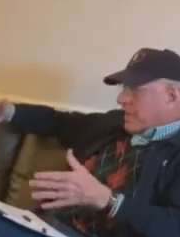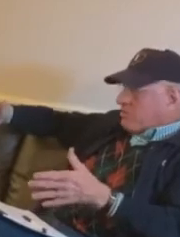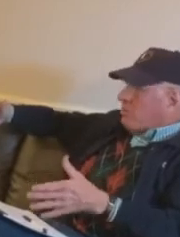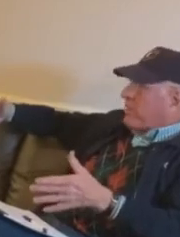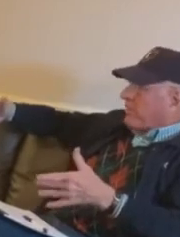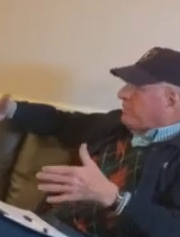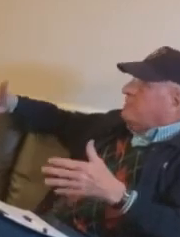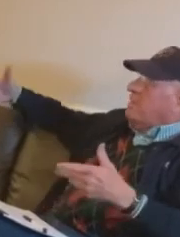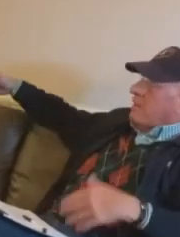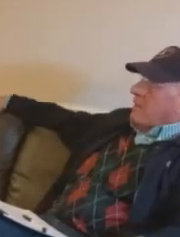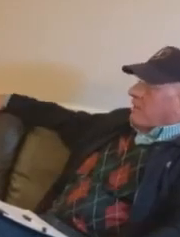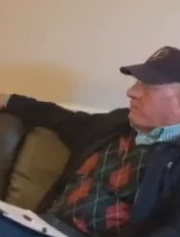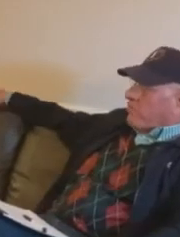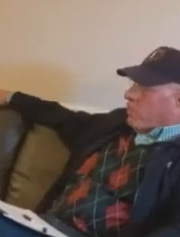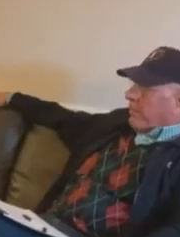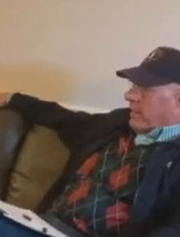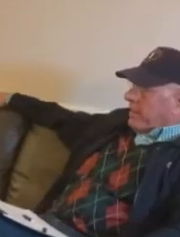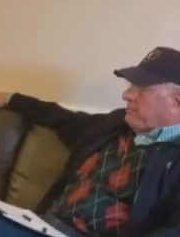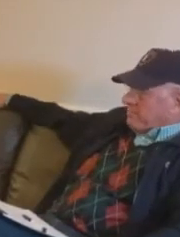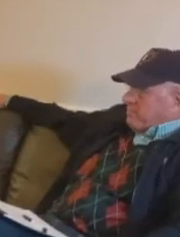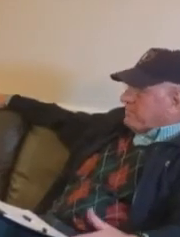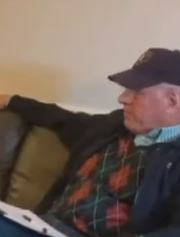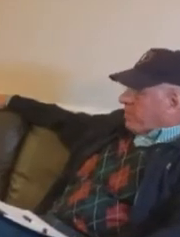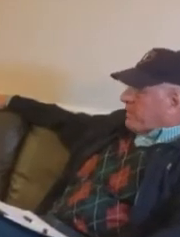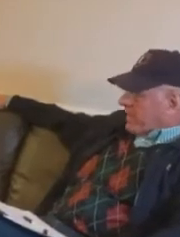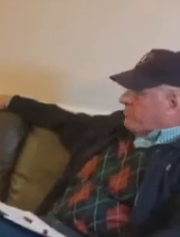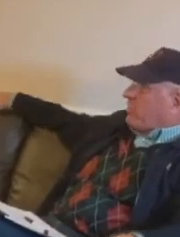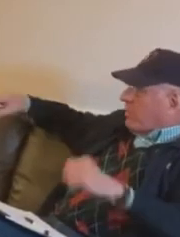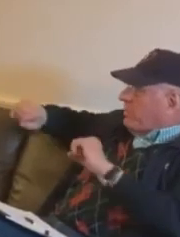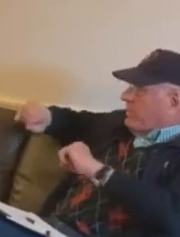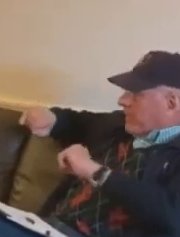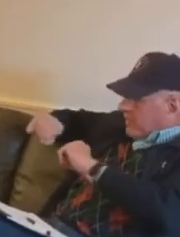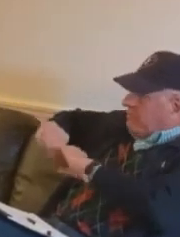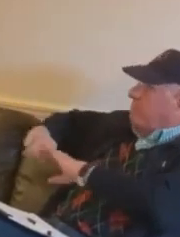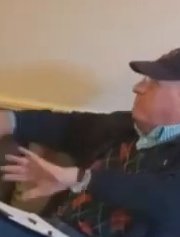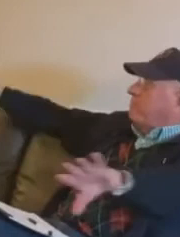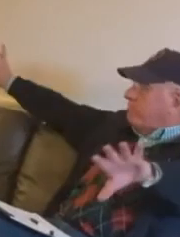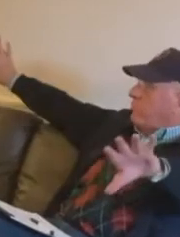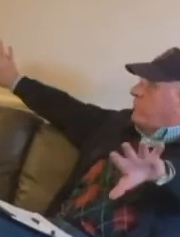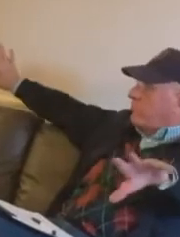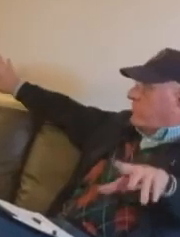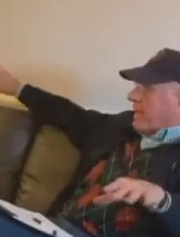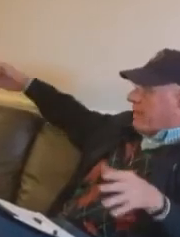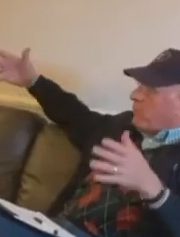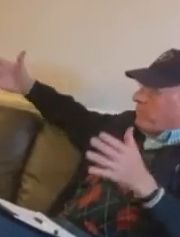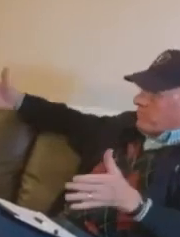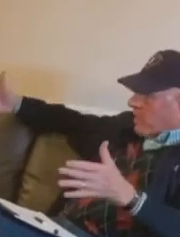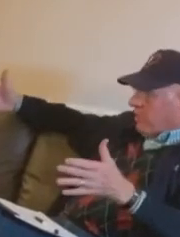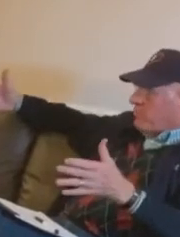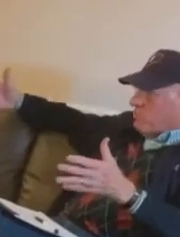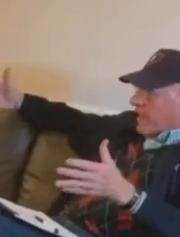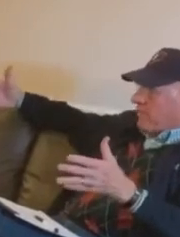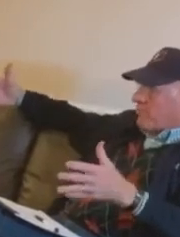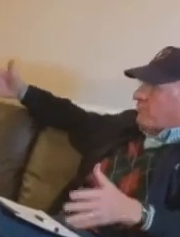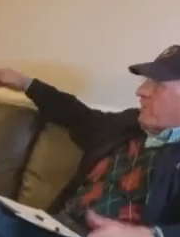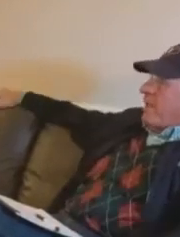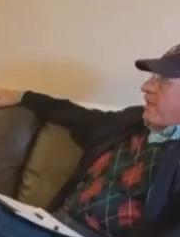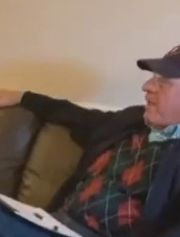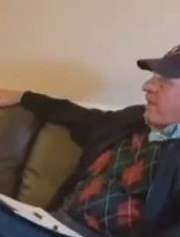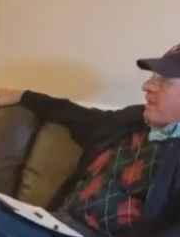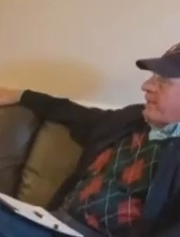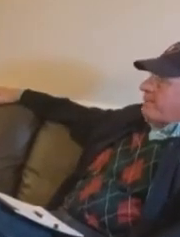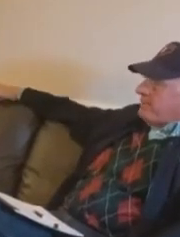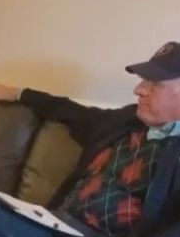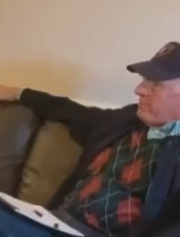this place called Cato Manor, where they apartheid had started, and they had bulldozed it out. We built 100 new